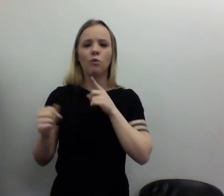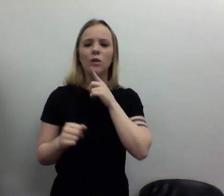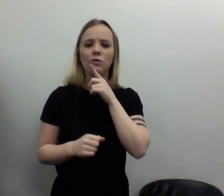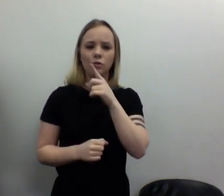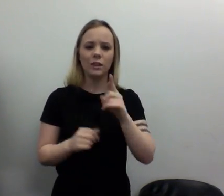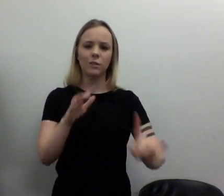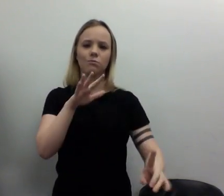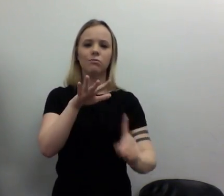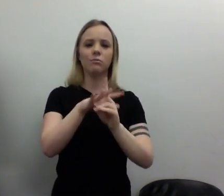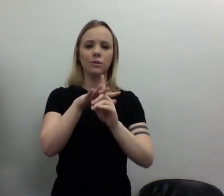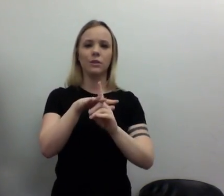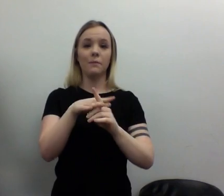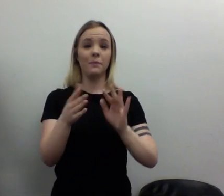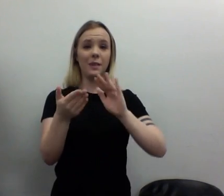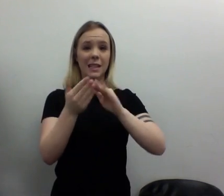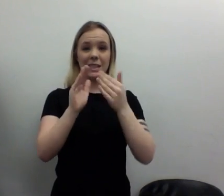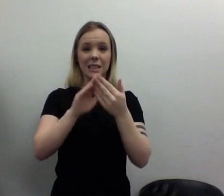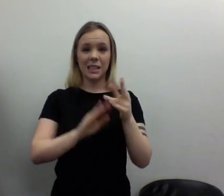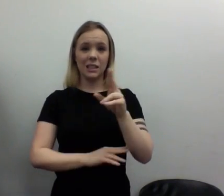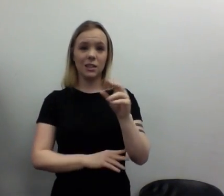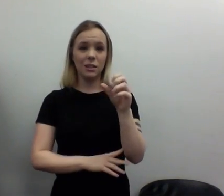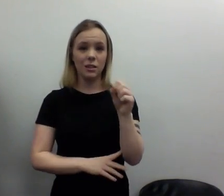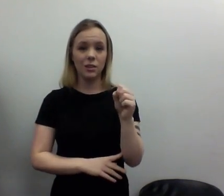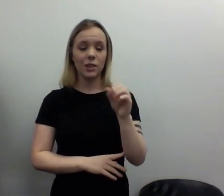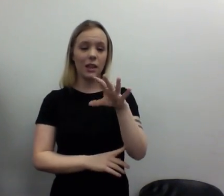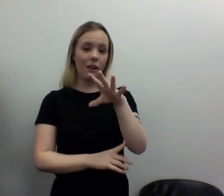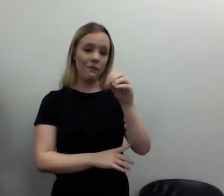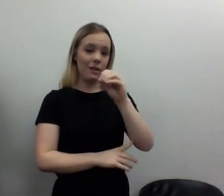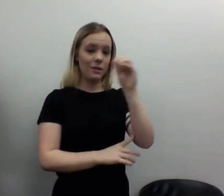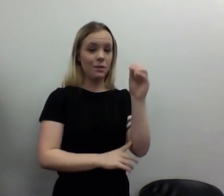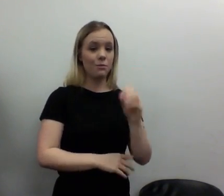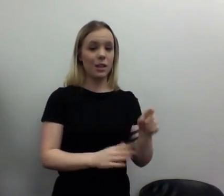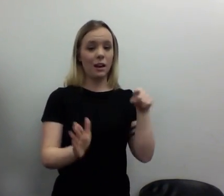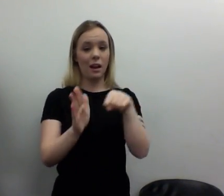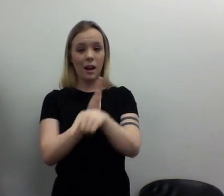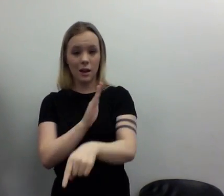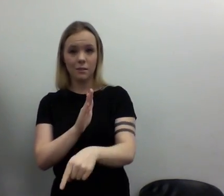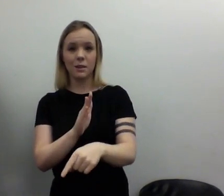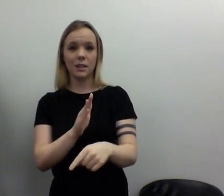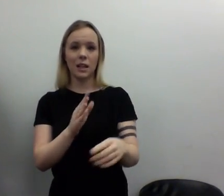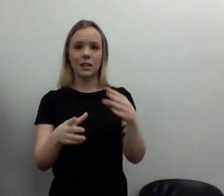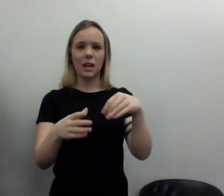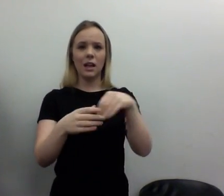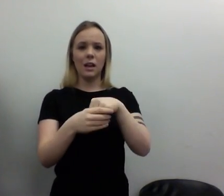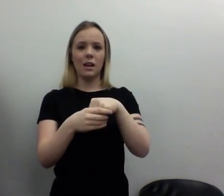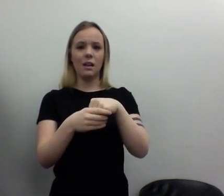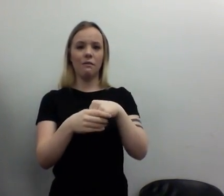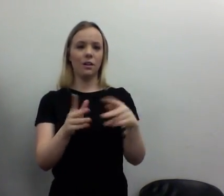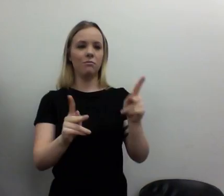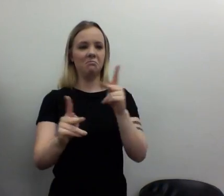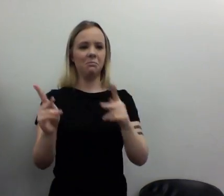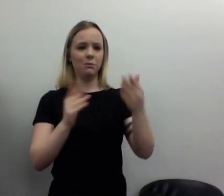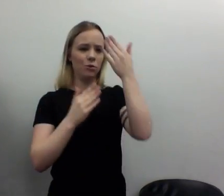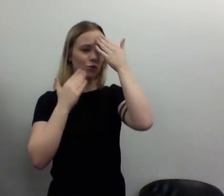the United States, about 50% of all the homicides now involve strangers or enemies, not friends or family.